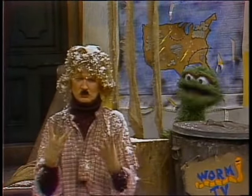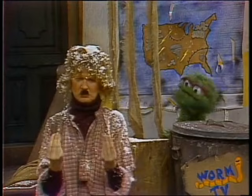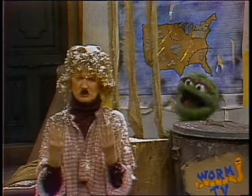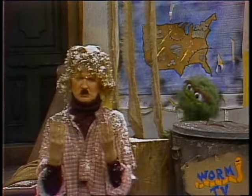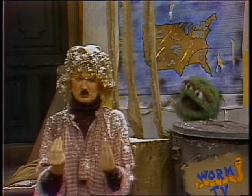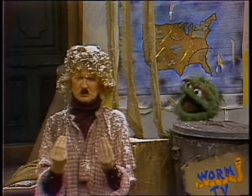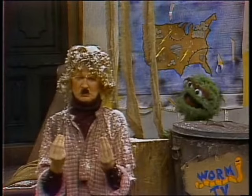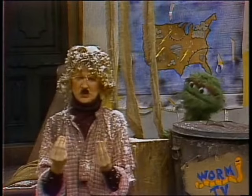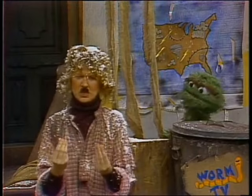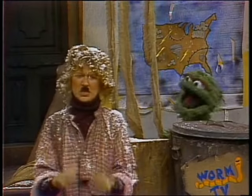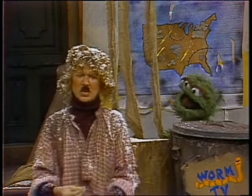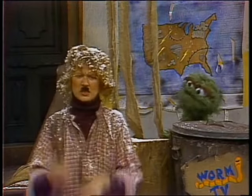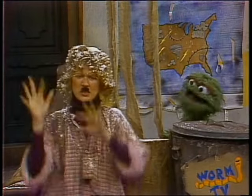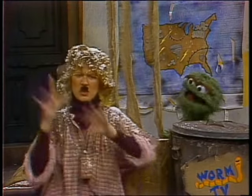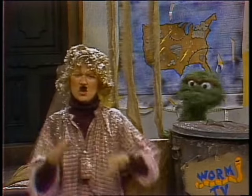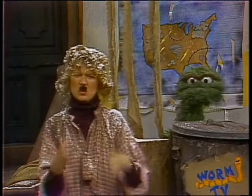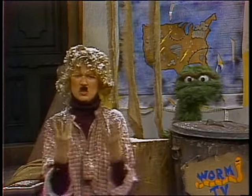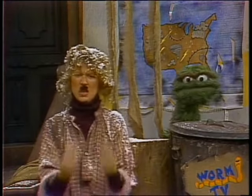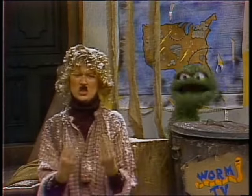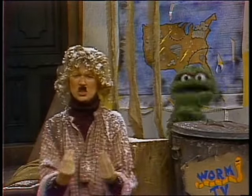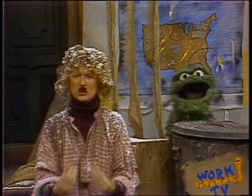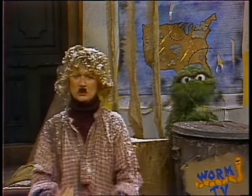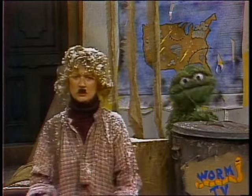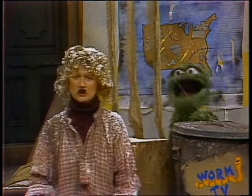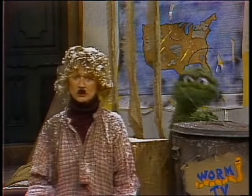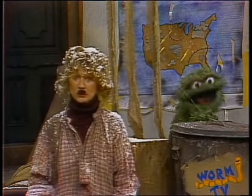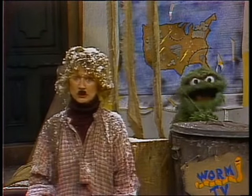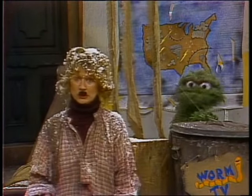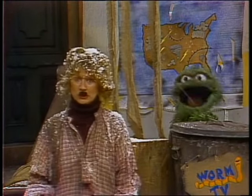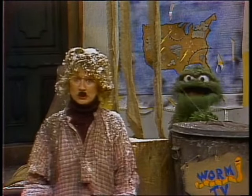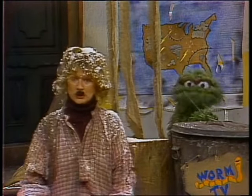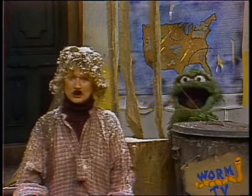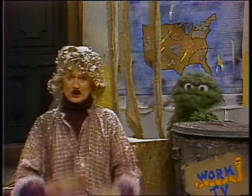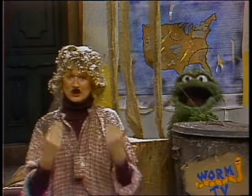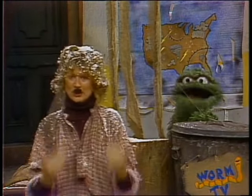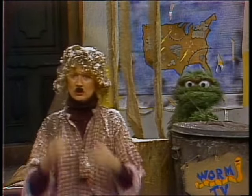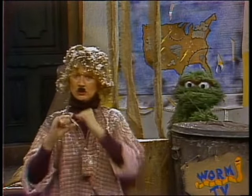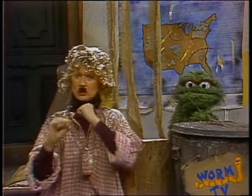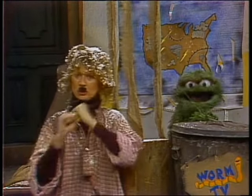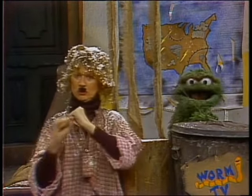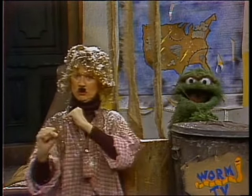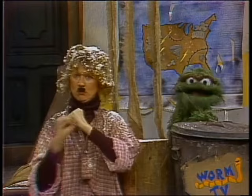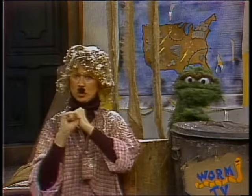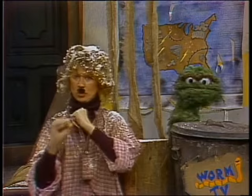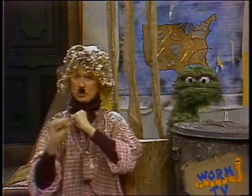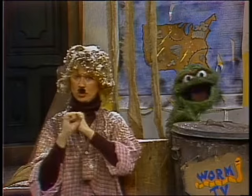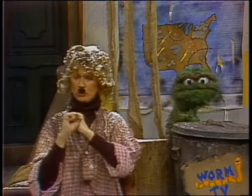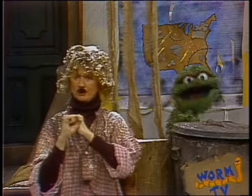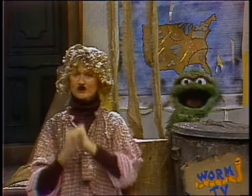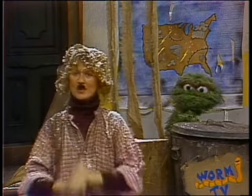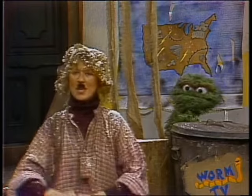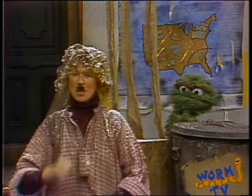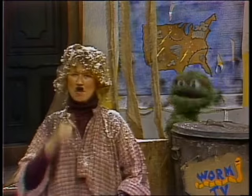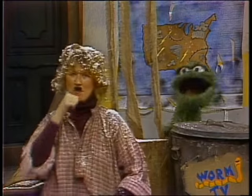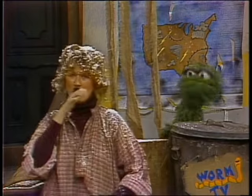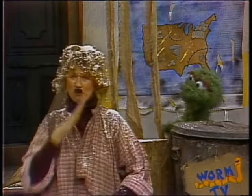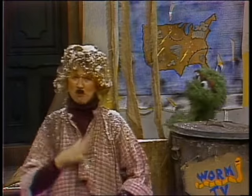sign slush? Good. Yes, good. No, slush. Okay, now a word from our sponsor. Miss Grumble's Yucky